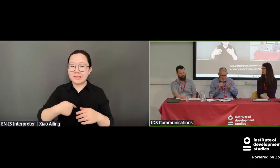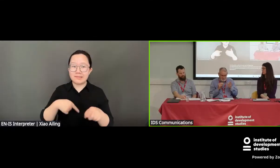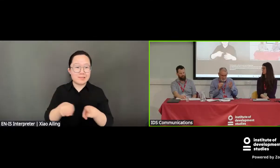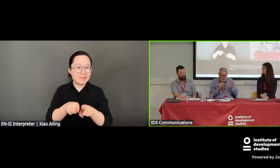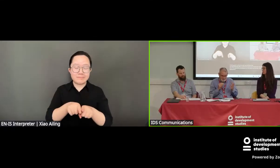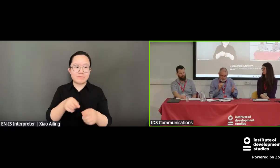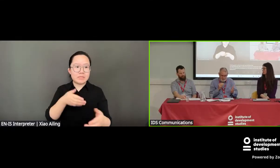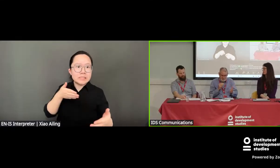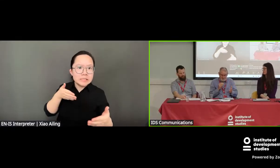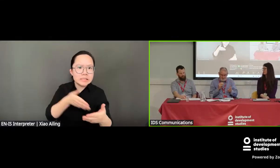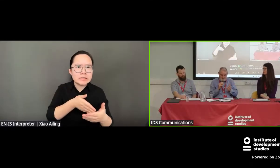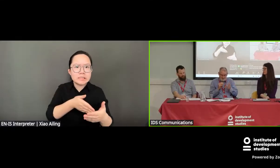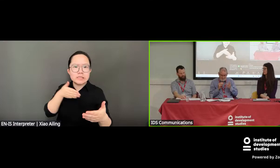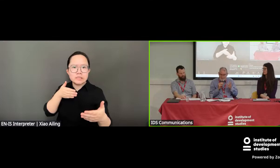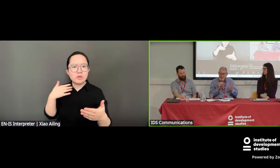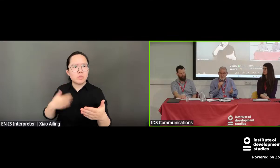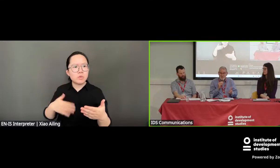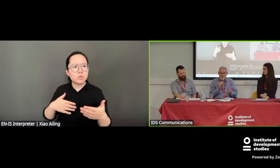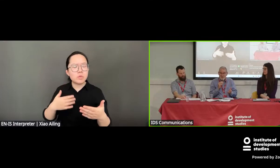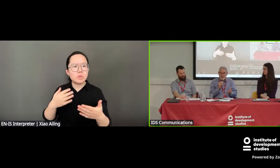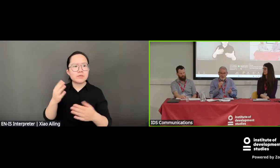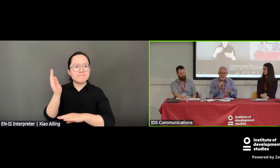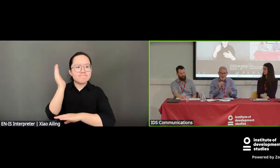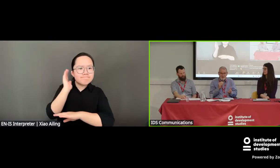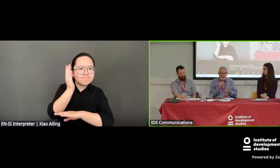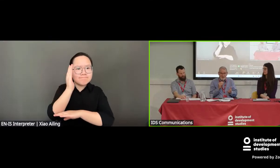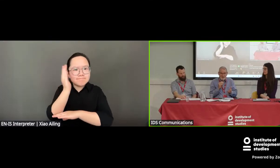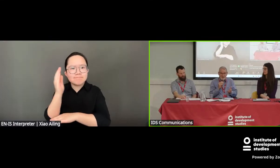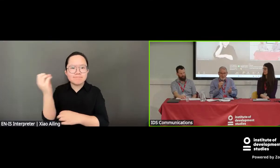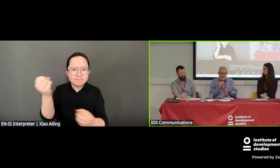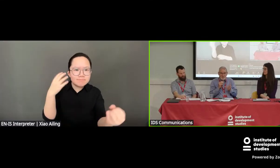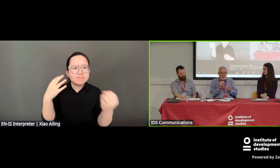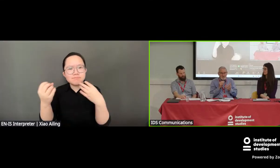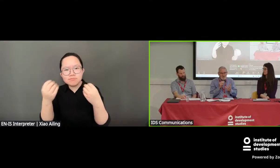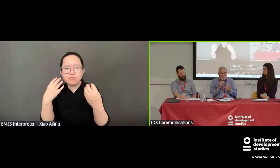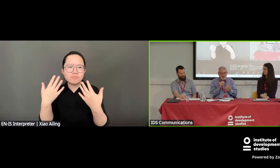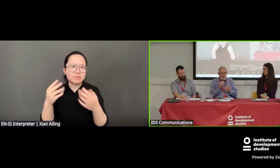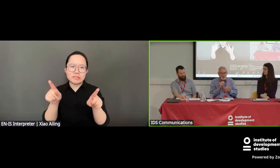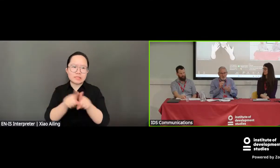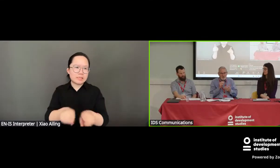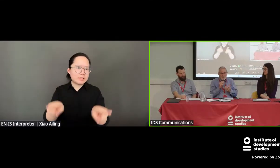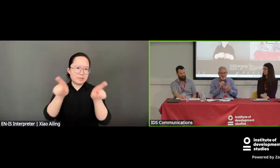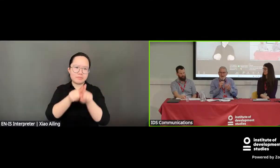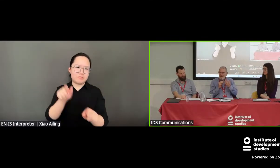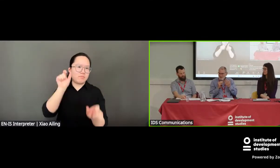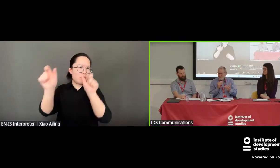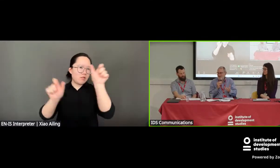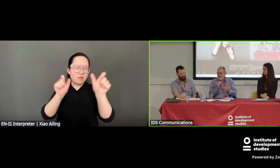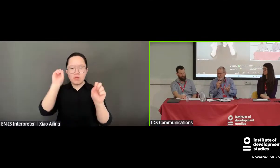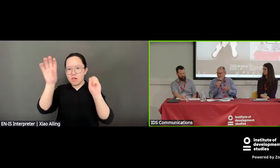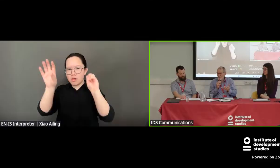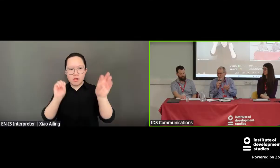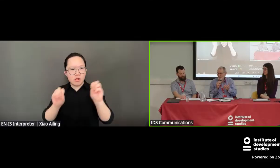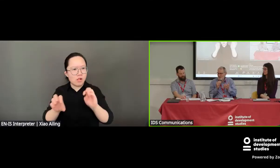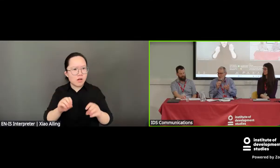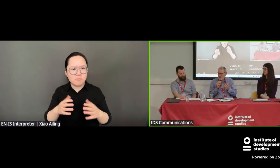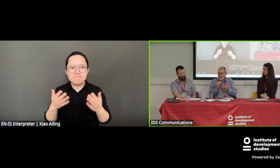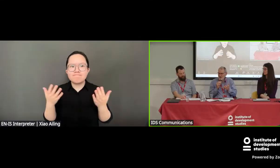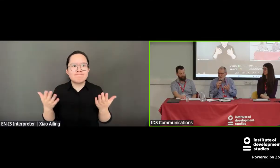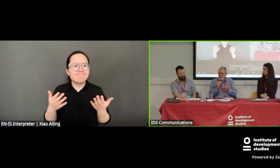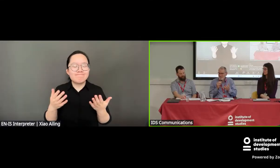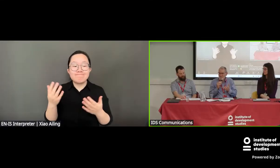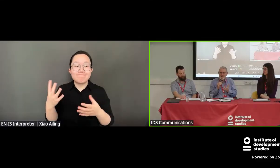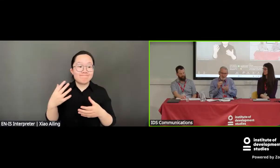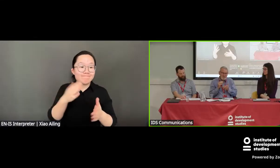power, accountability, mainstreaming. You've given us such rich cases of what these